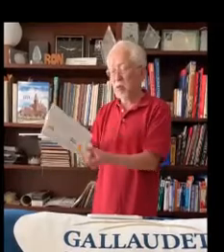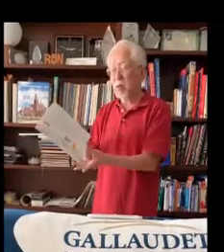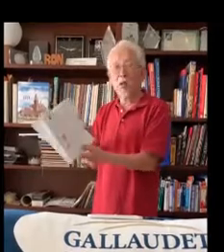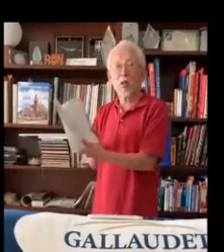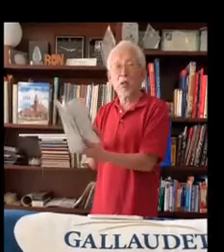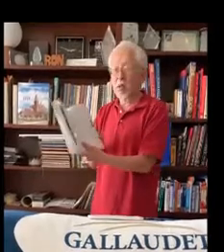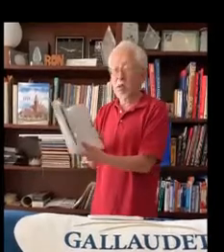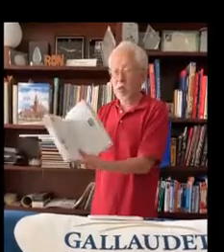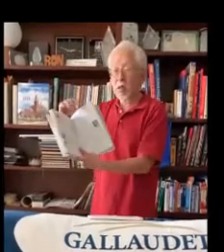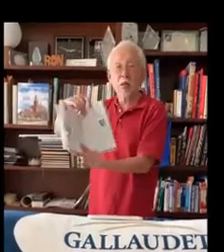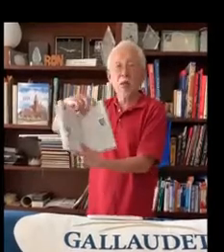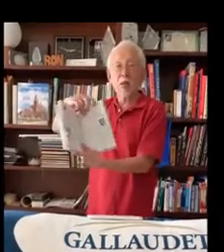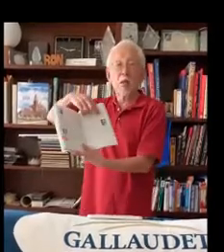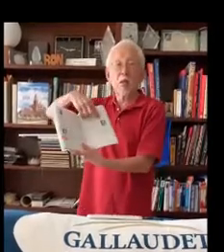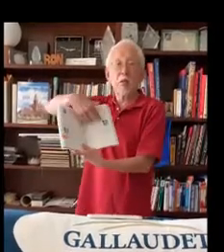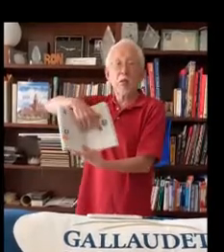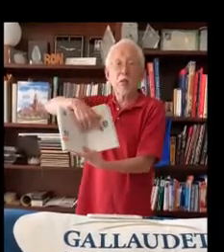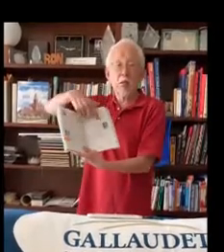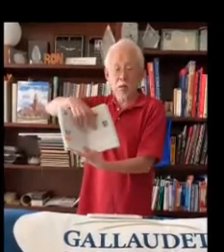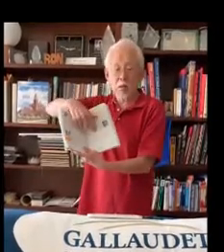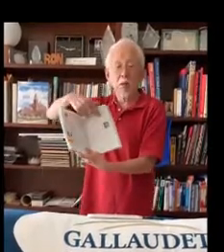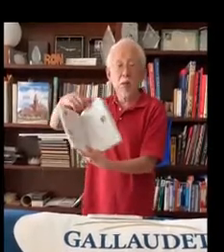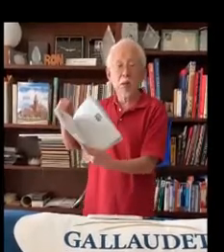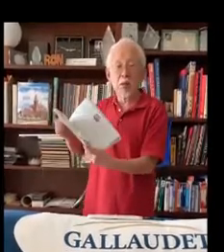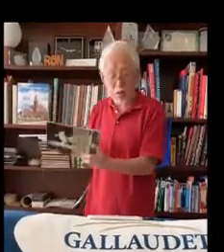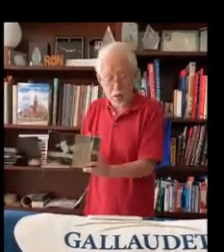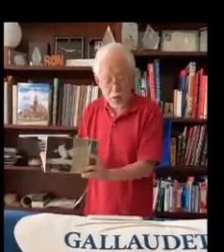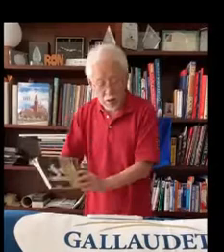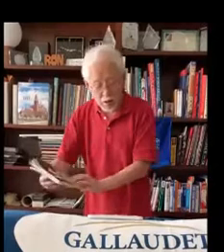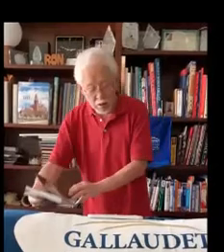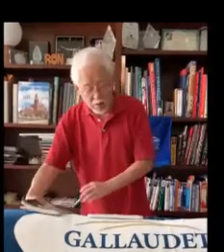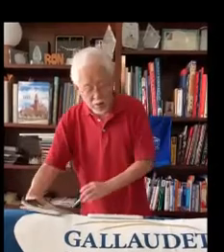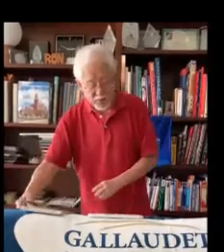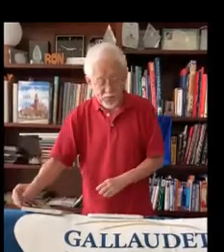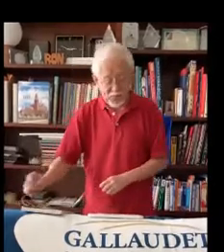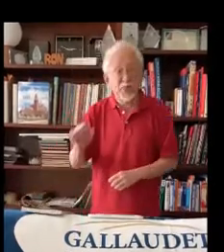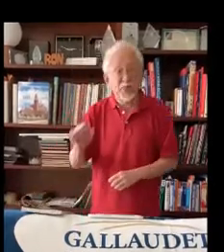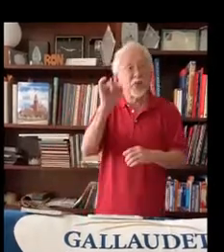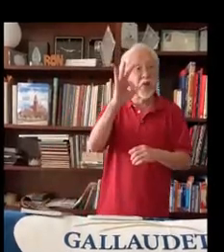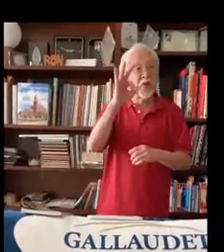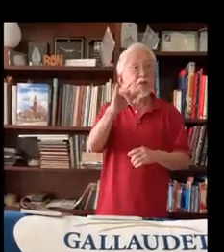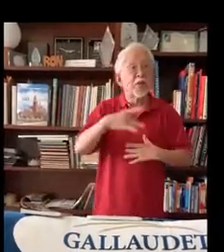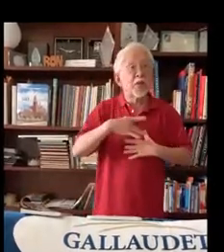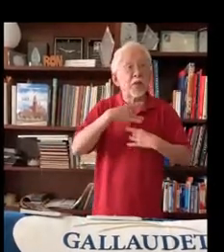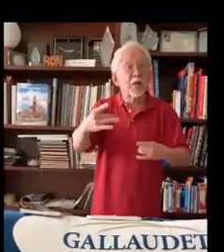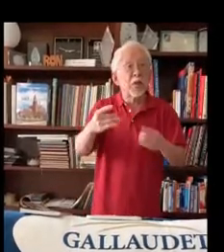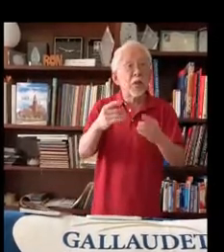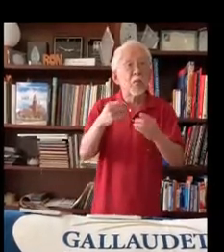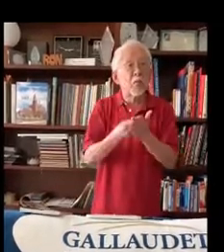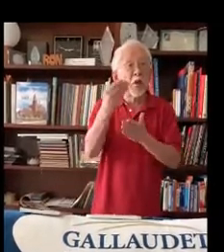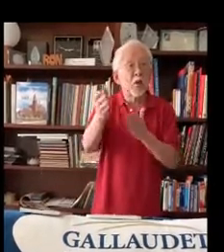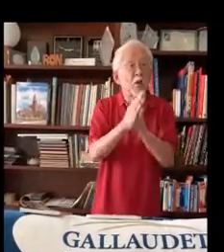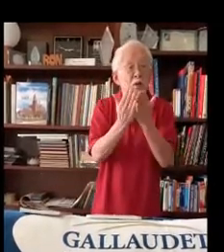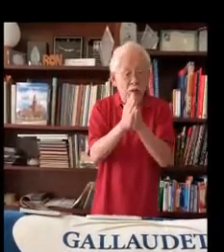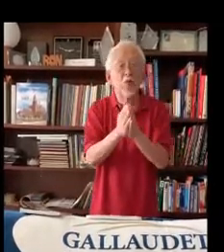There is some information that I wrote about him, and